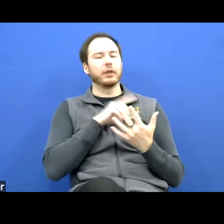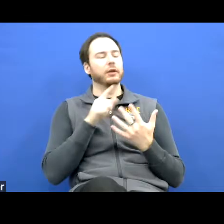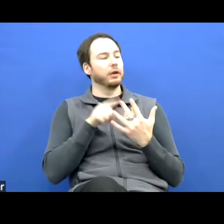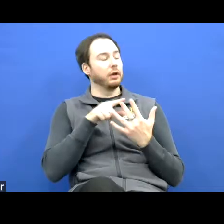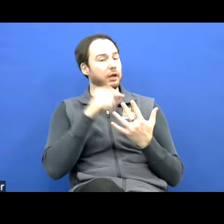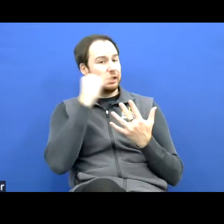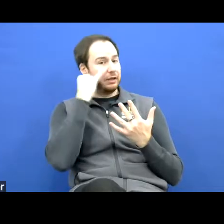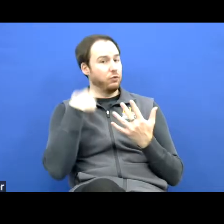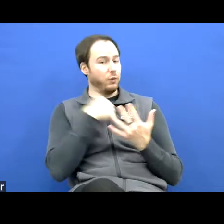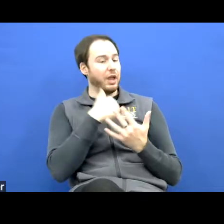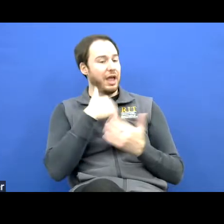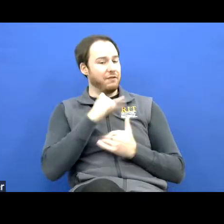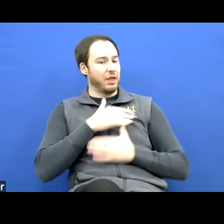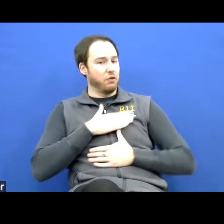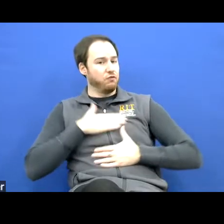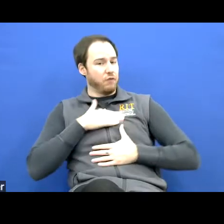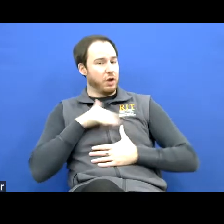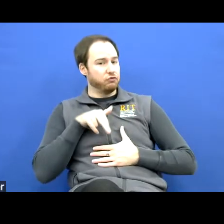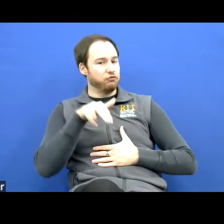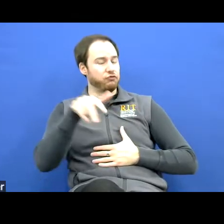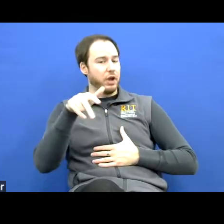trail program grant, there are